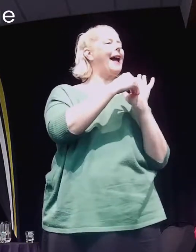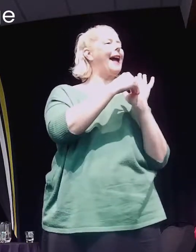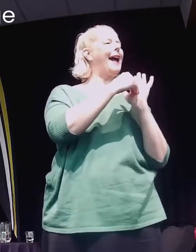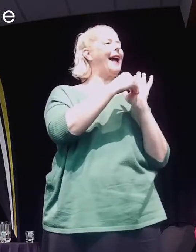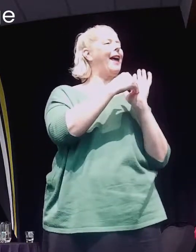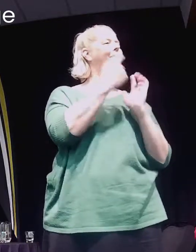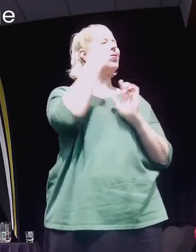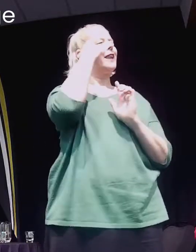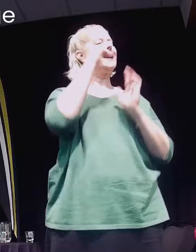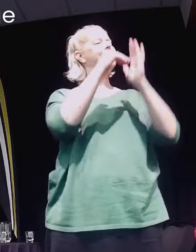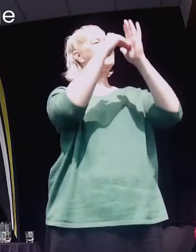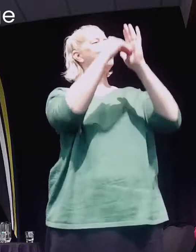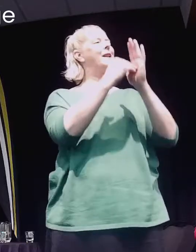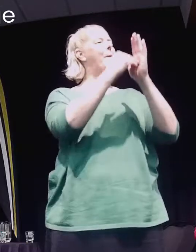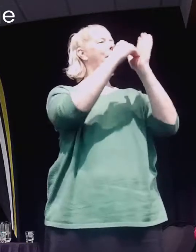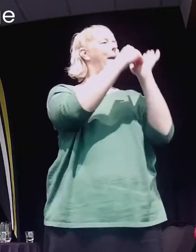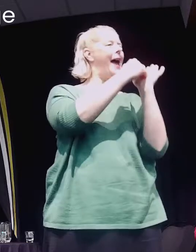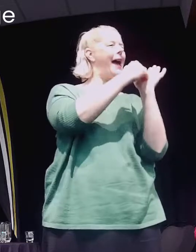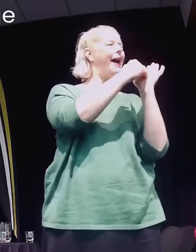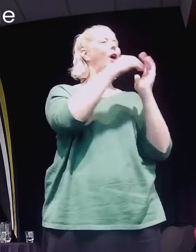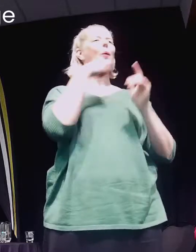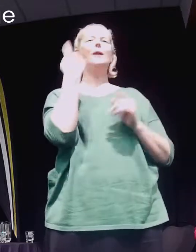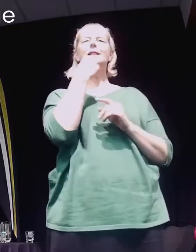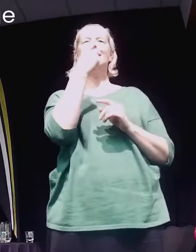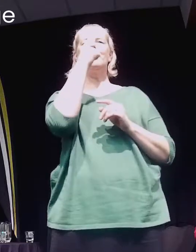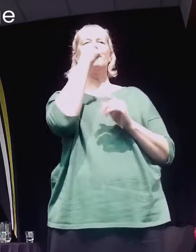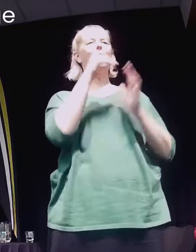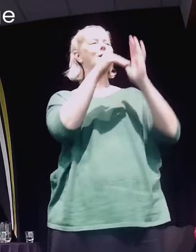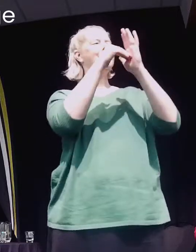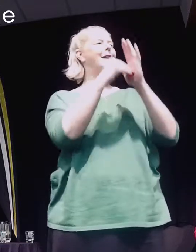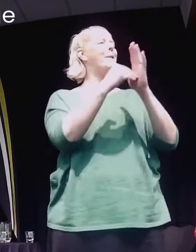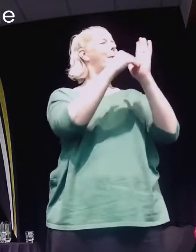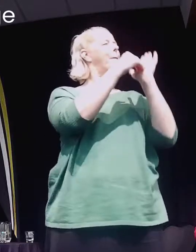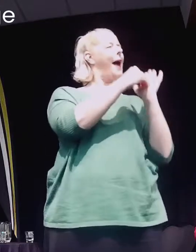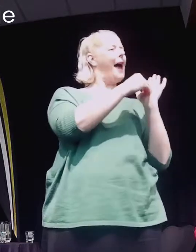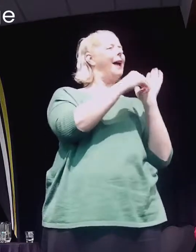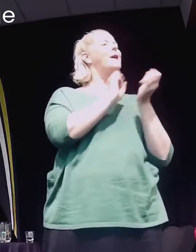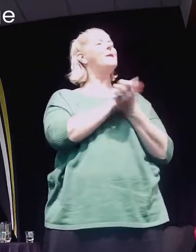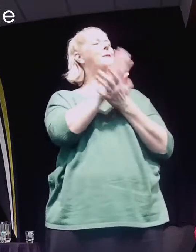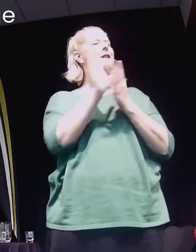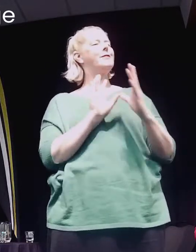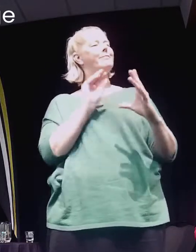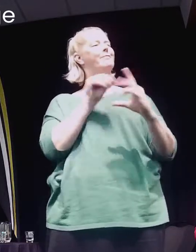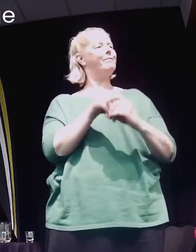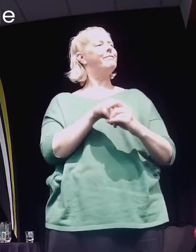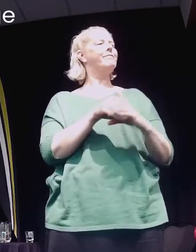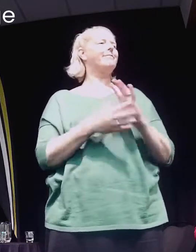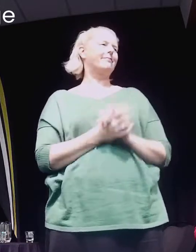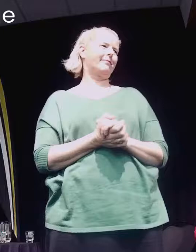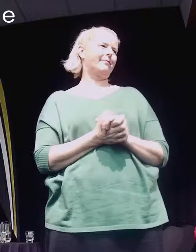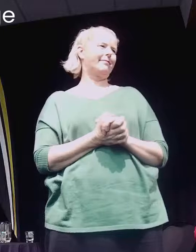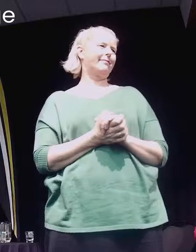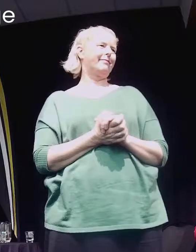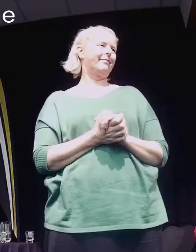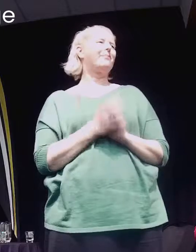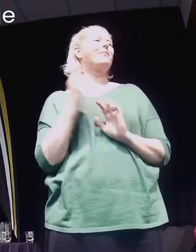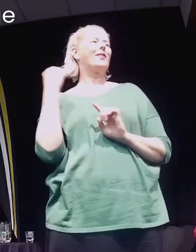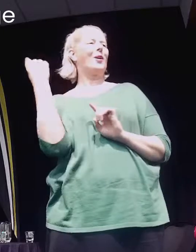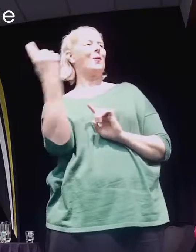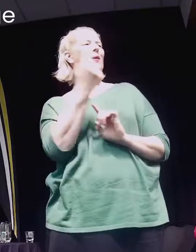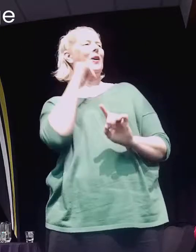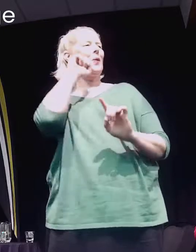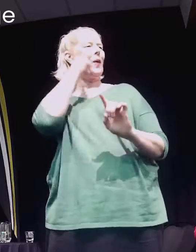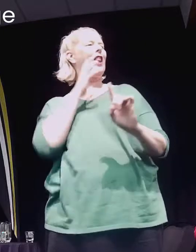address this as educational things, and then we will reach, and I say